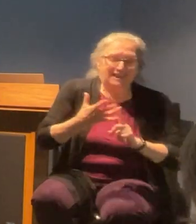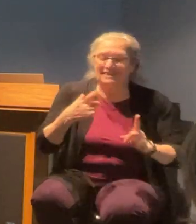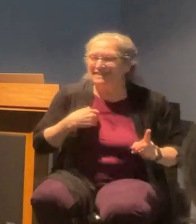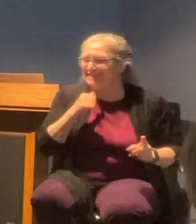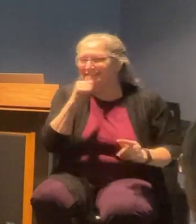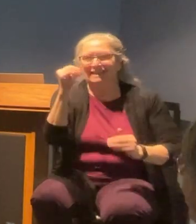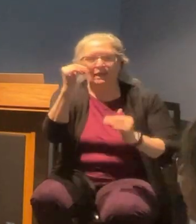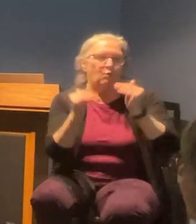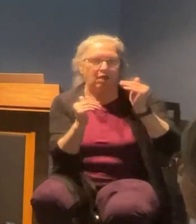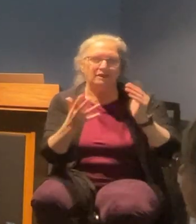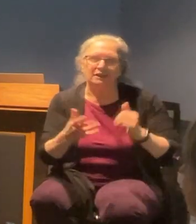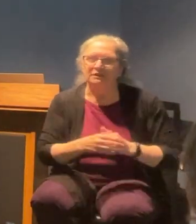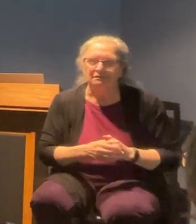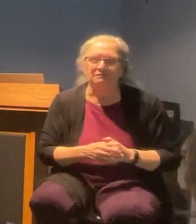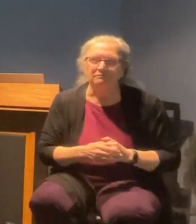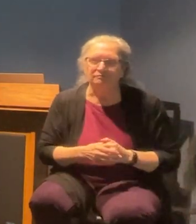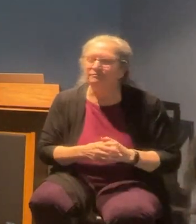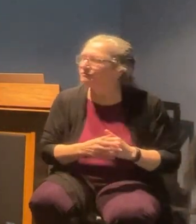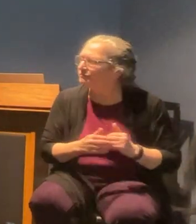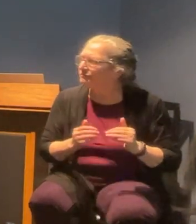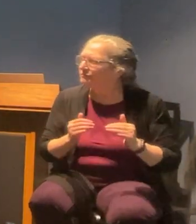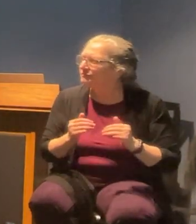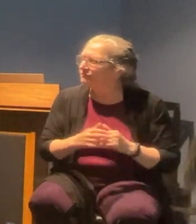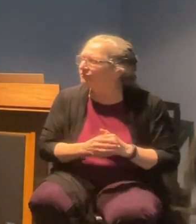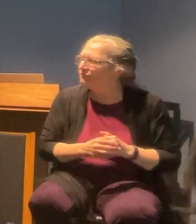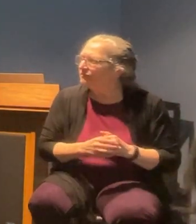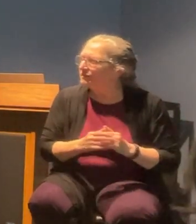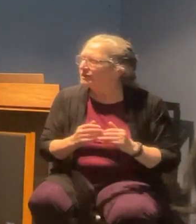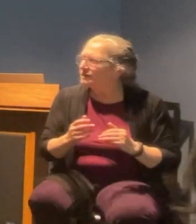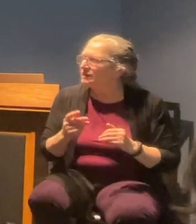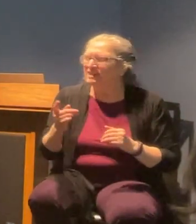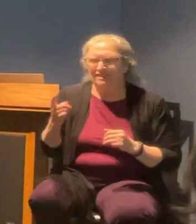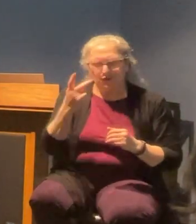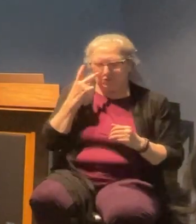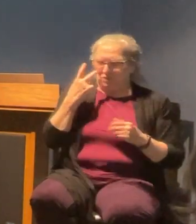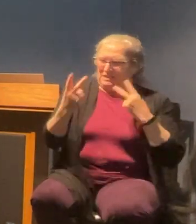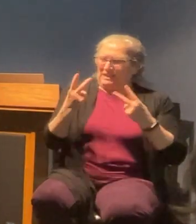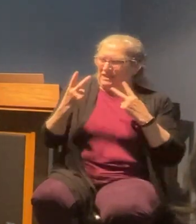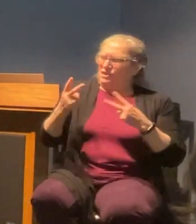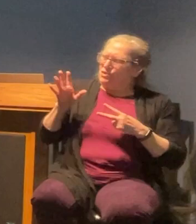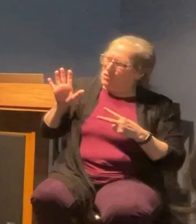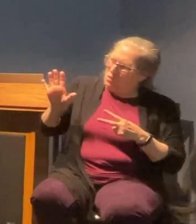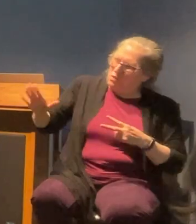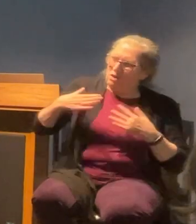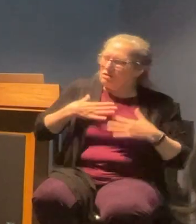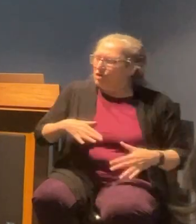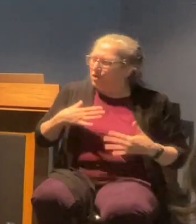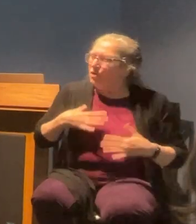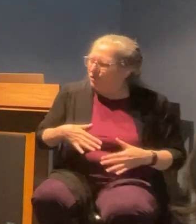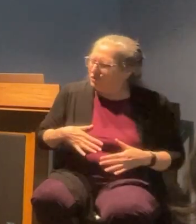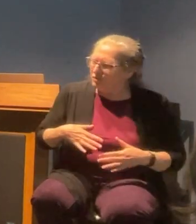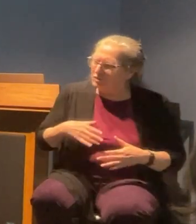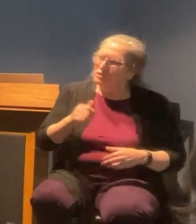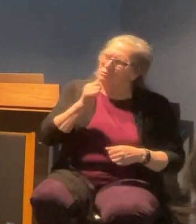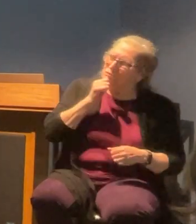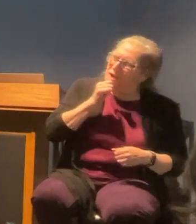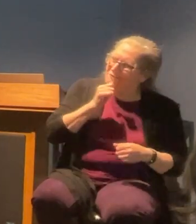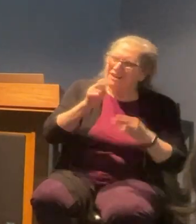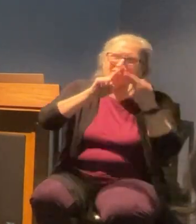see did it make you see your clothes in a new way, your own private closet in a new way?